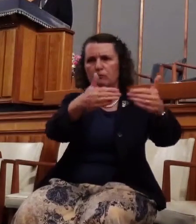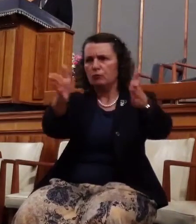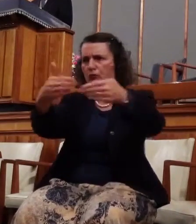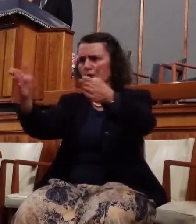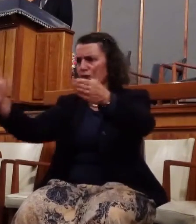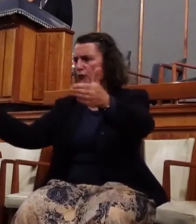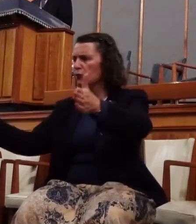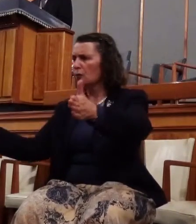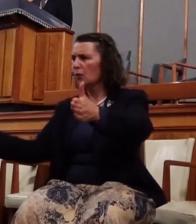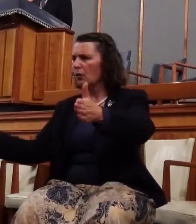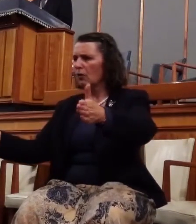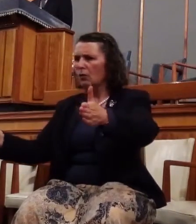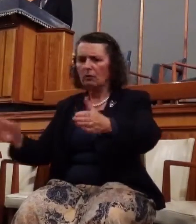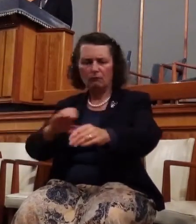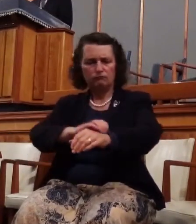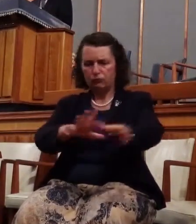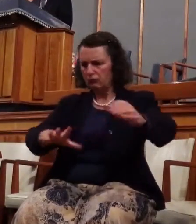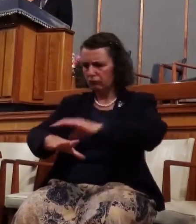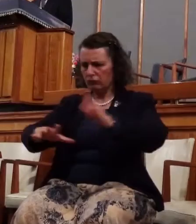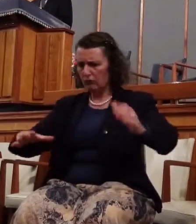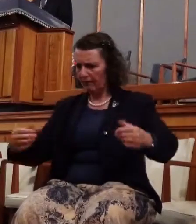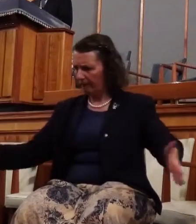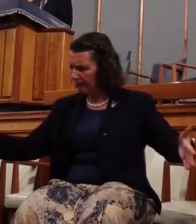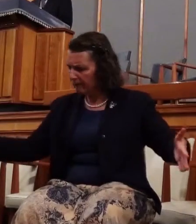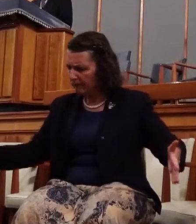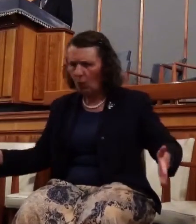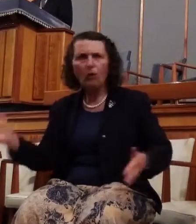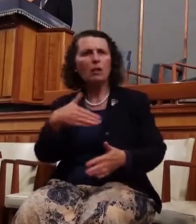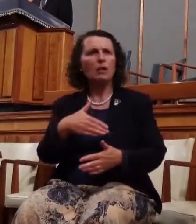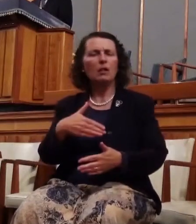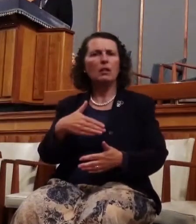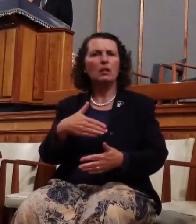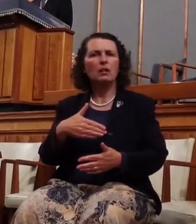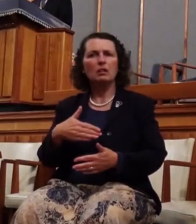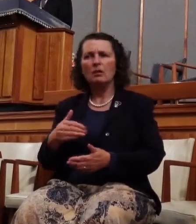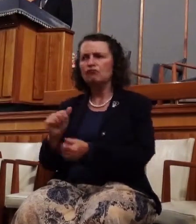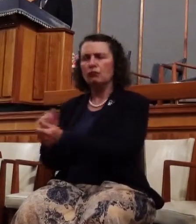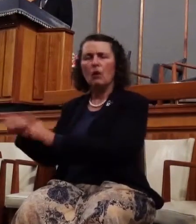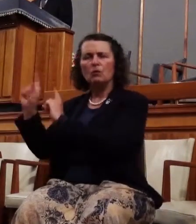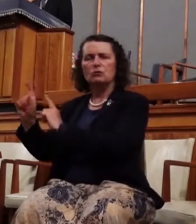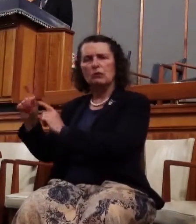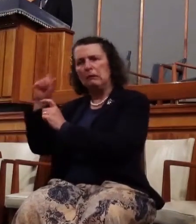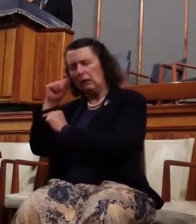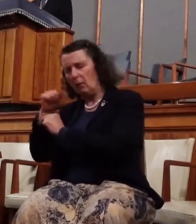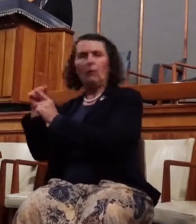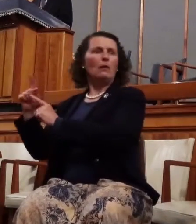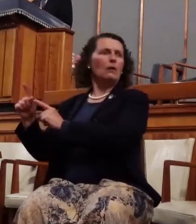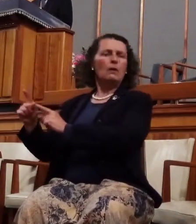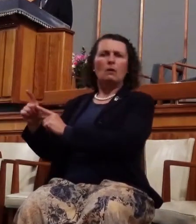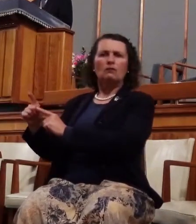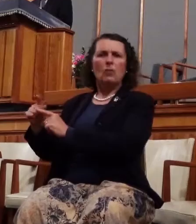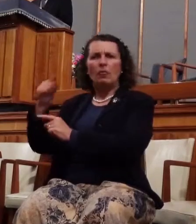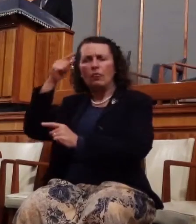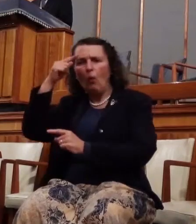prison, waking out of his sleep, and seeing the prison doors open, he drew out his sword and would have killed